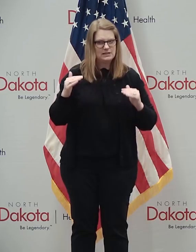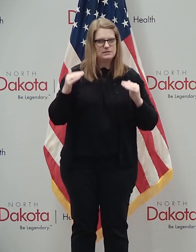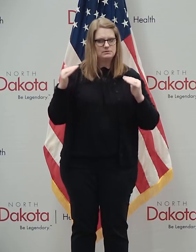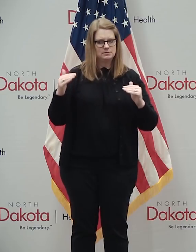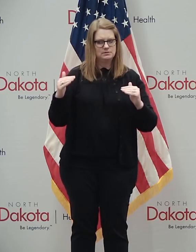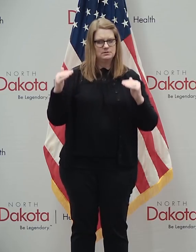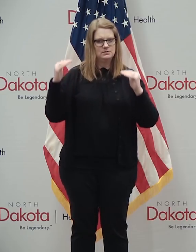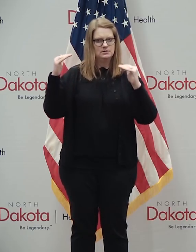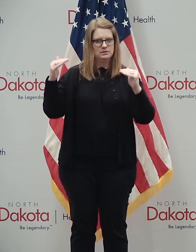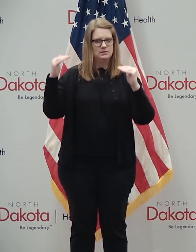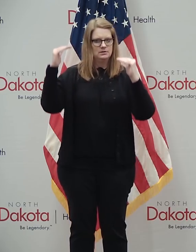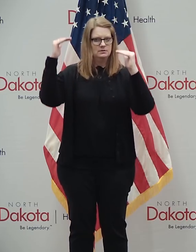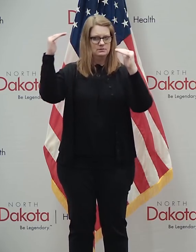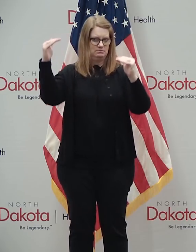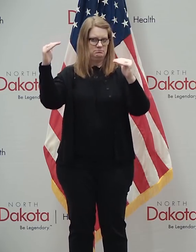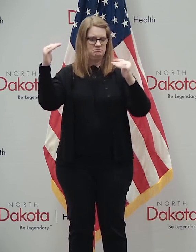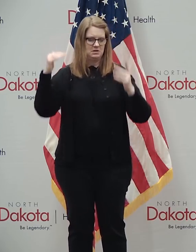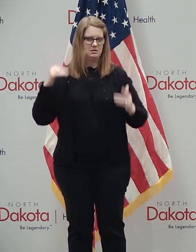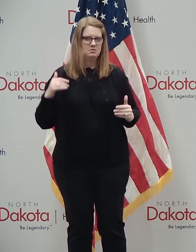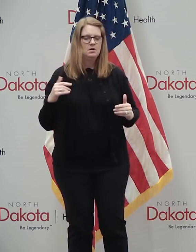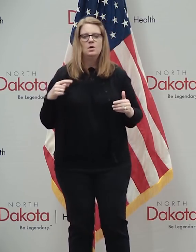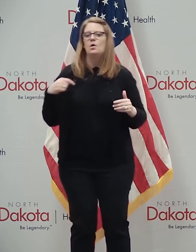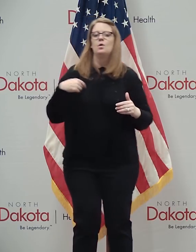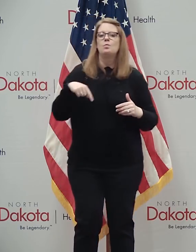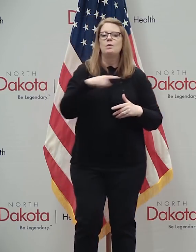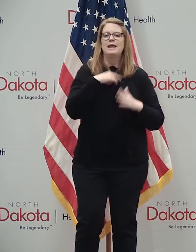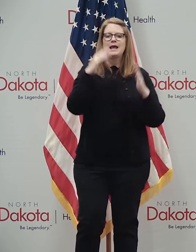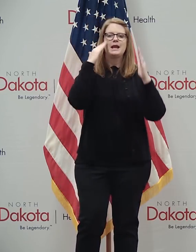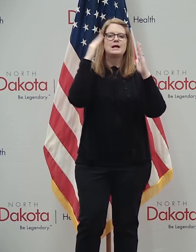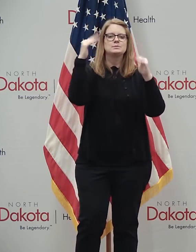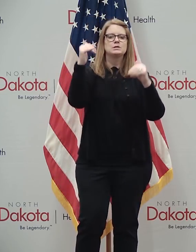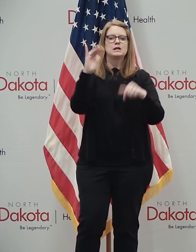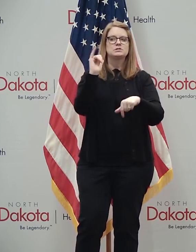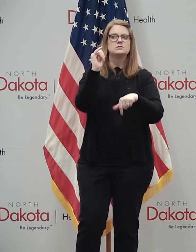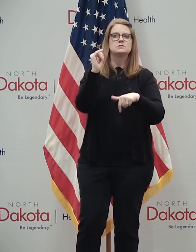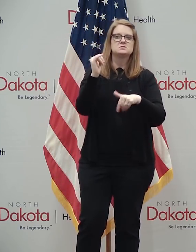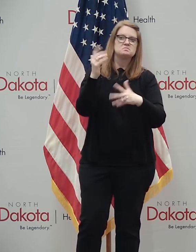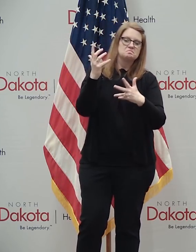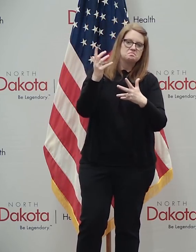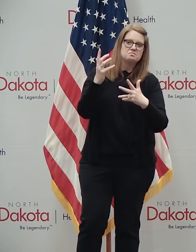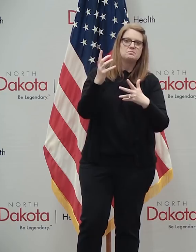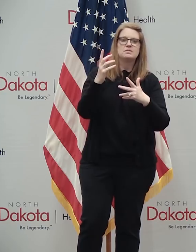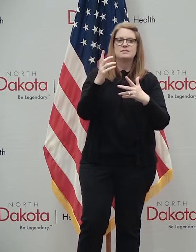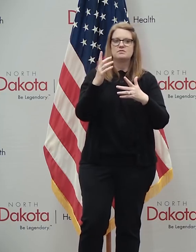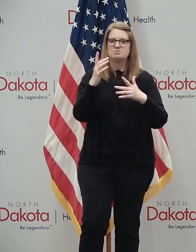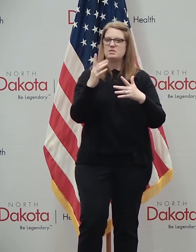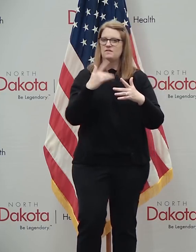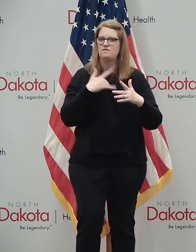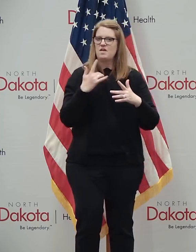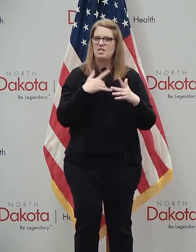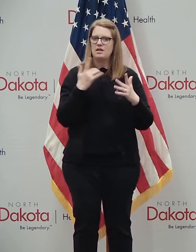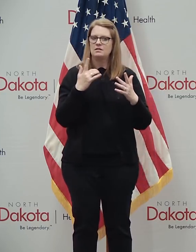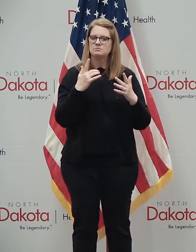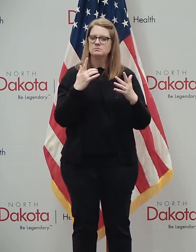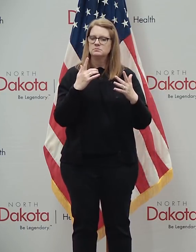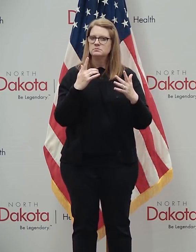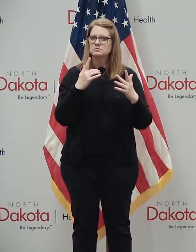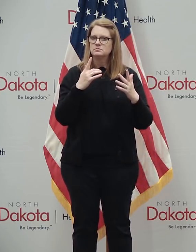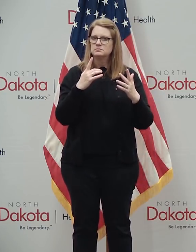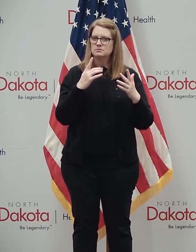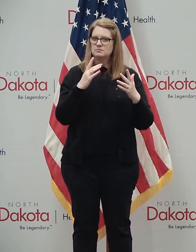setting expectations assuming that we had perfection in terms of